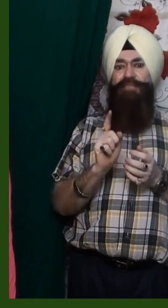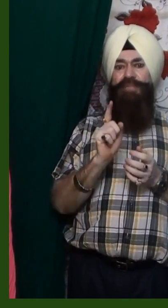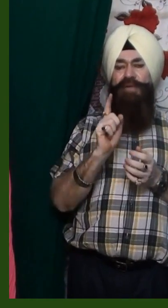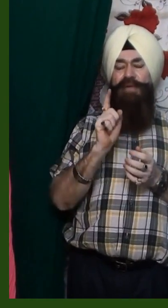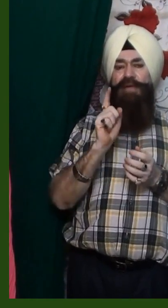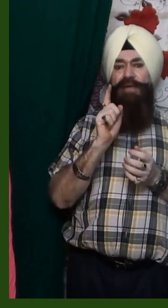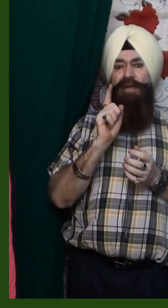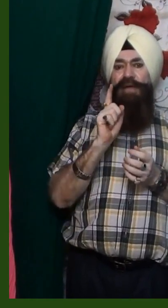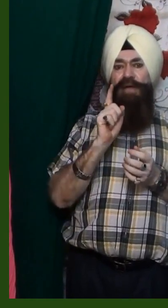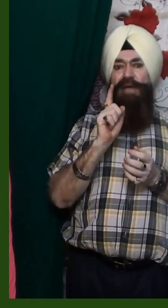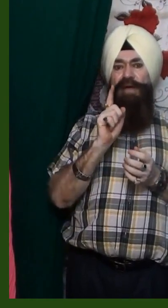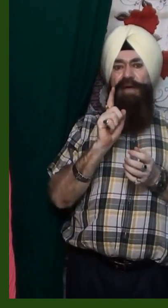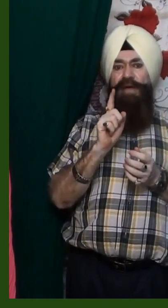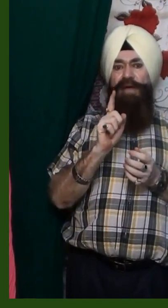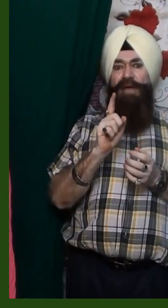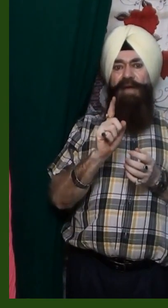words,